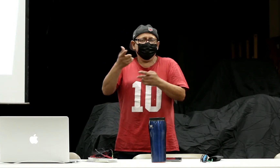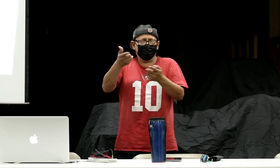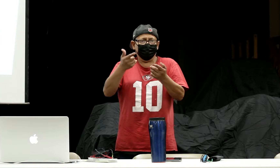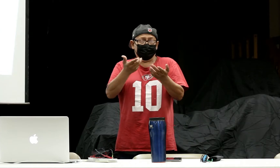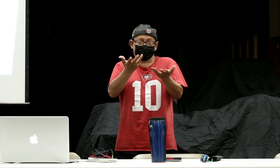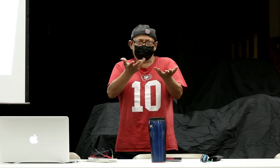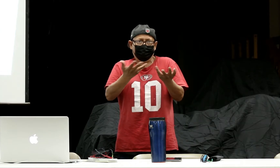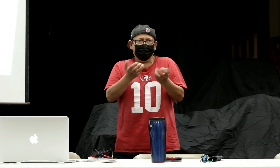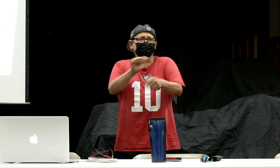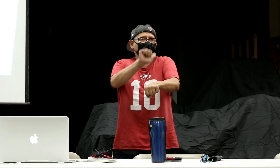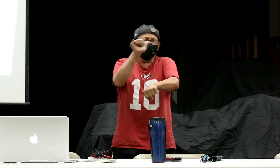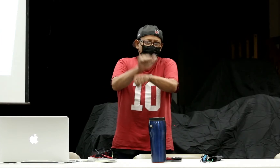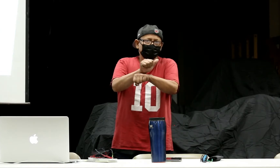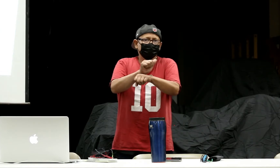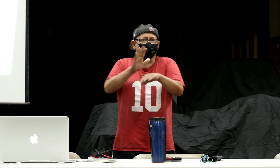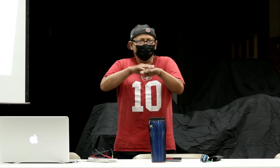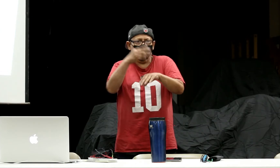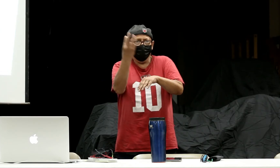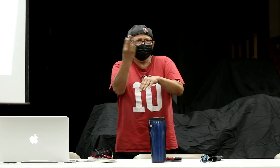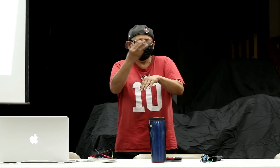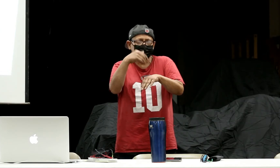And I had received a call